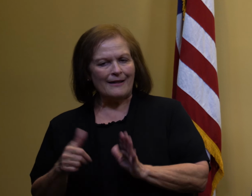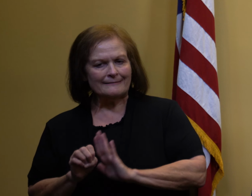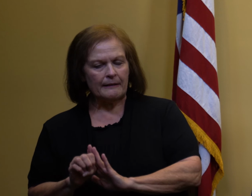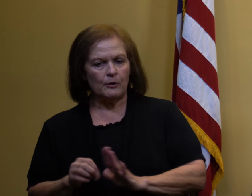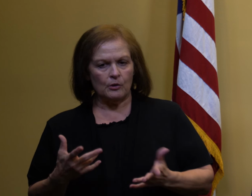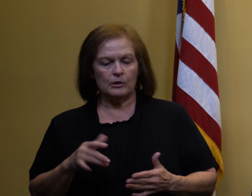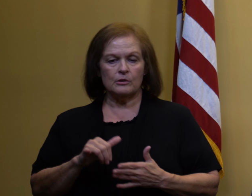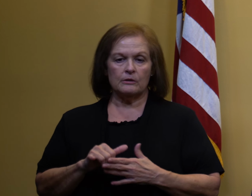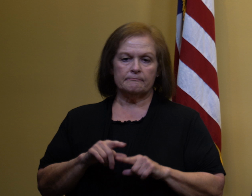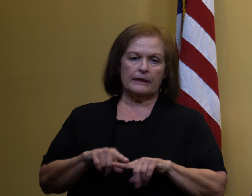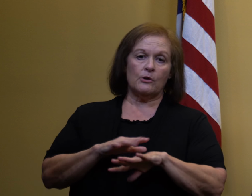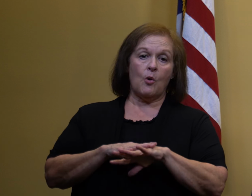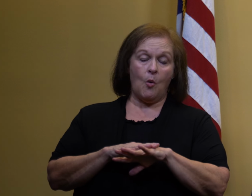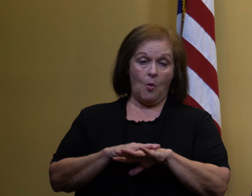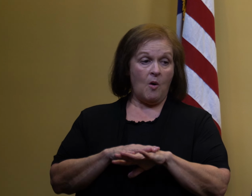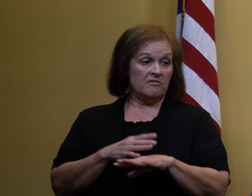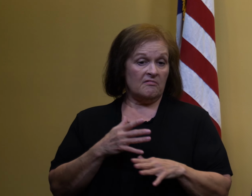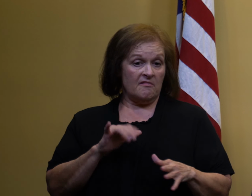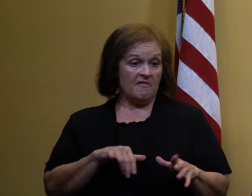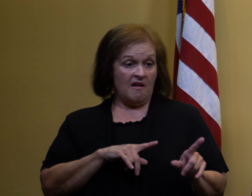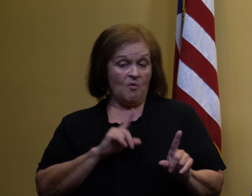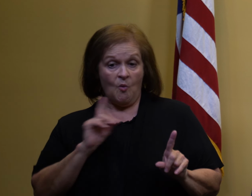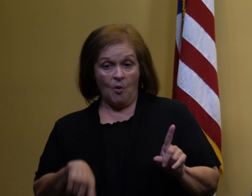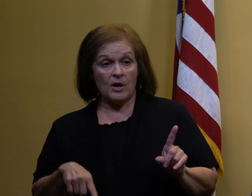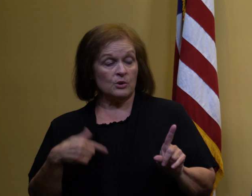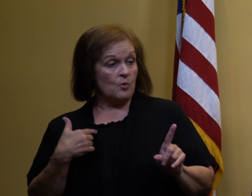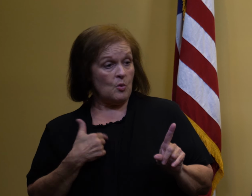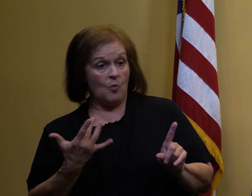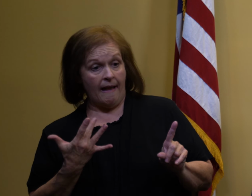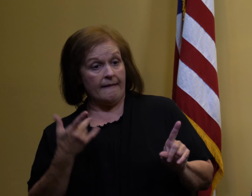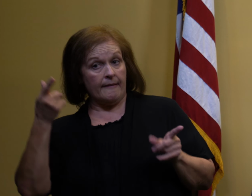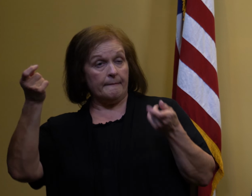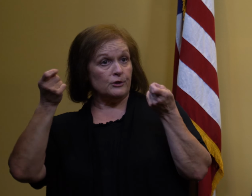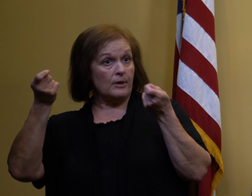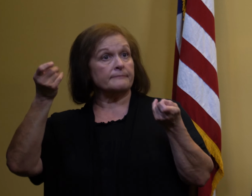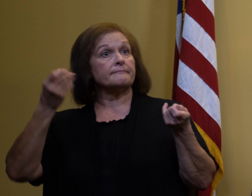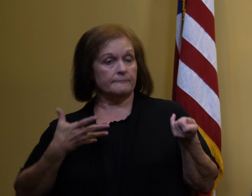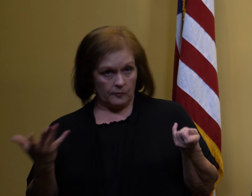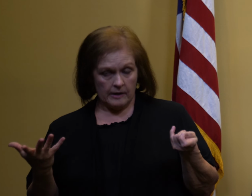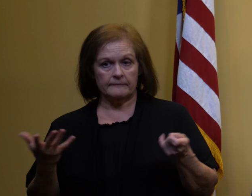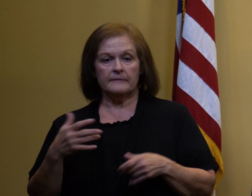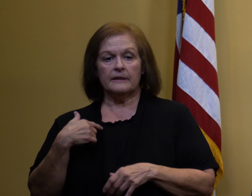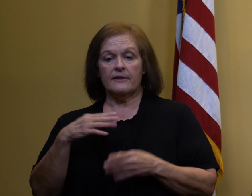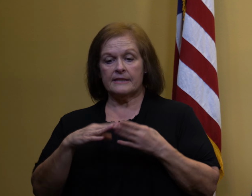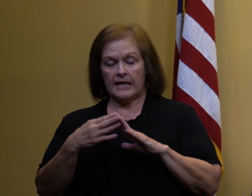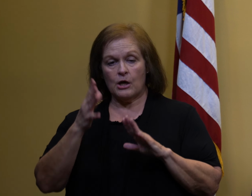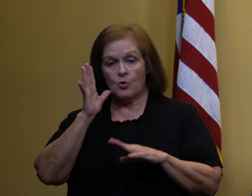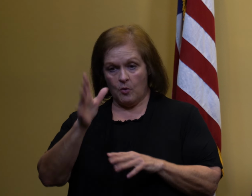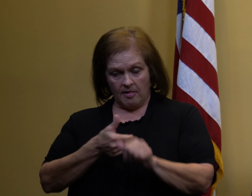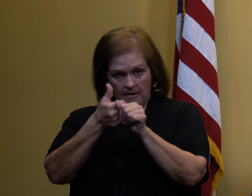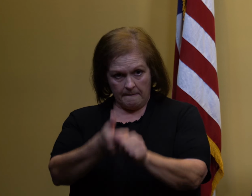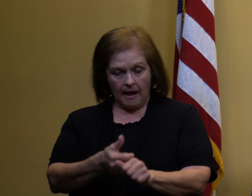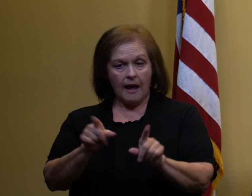So pending further orders, we will be awaiting, meaning the administration, okay? So the city will comply,